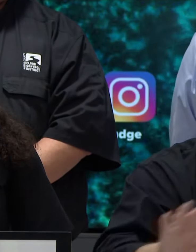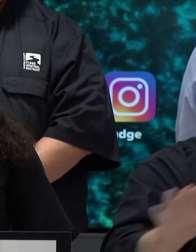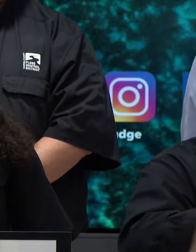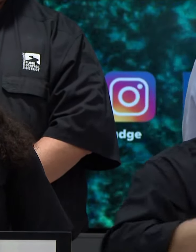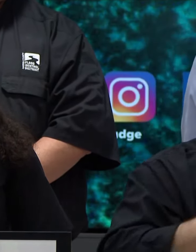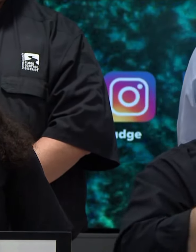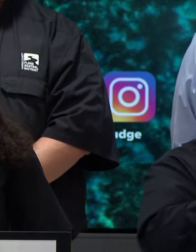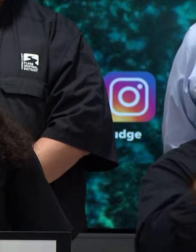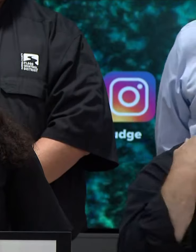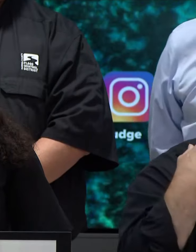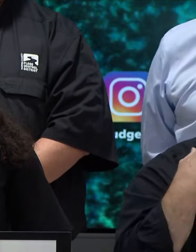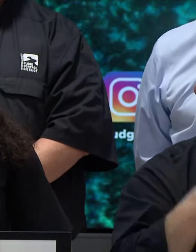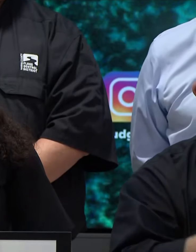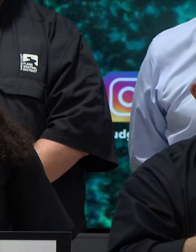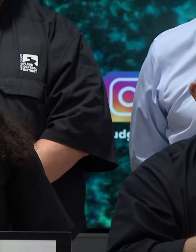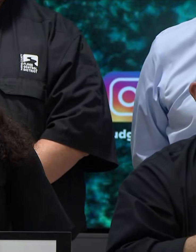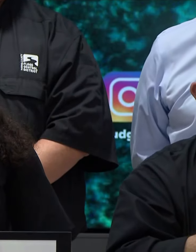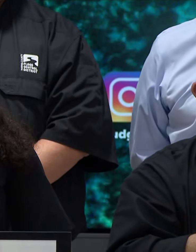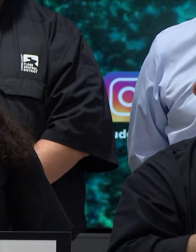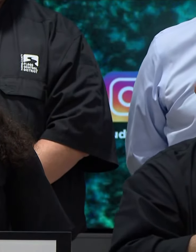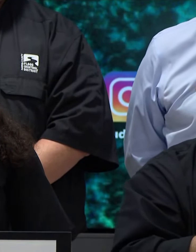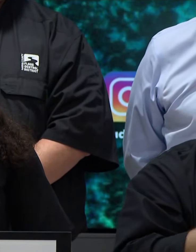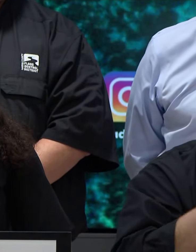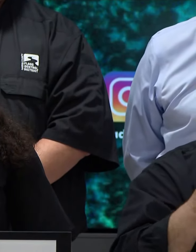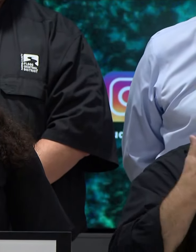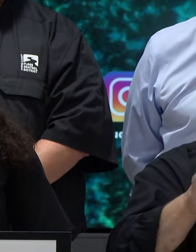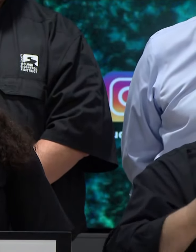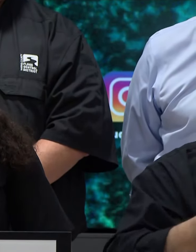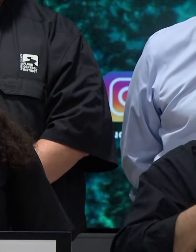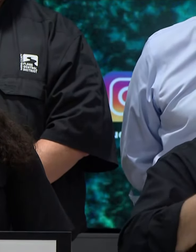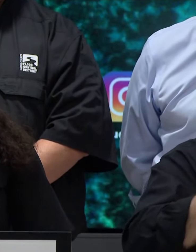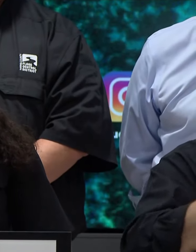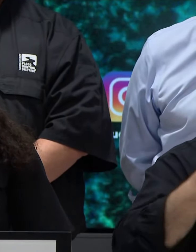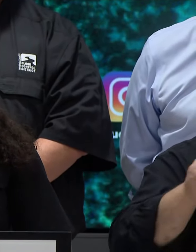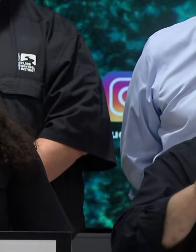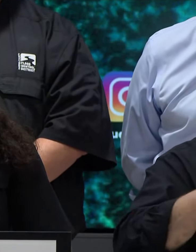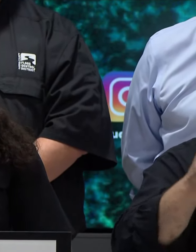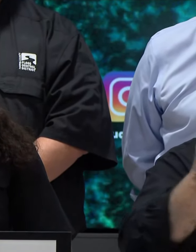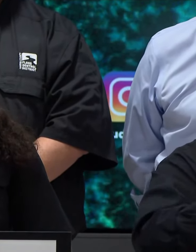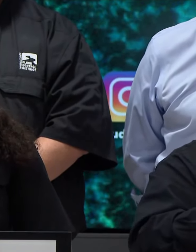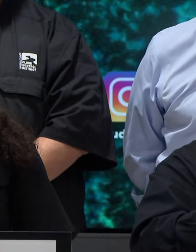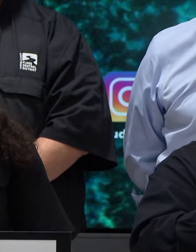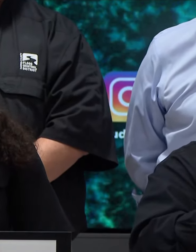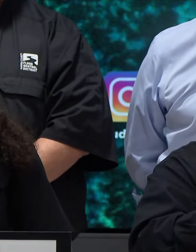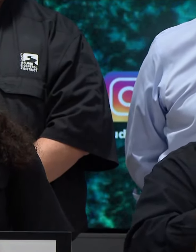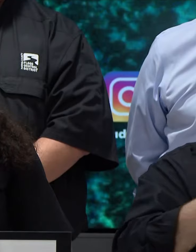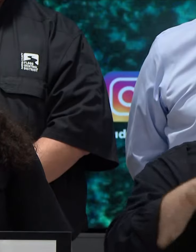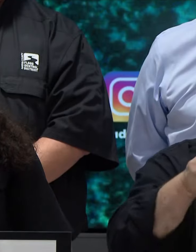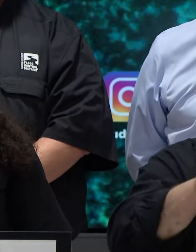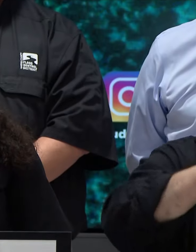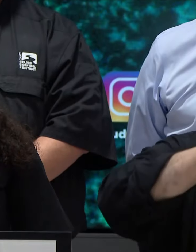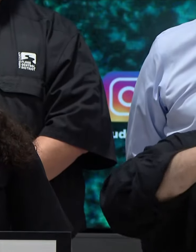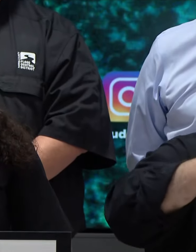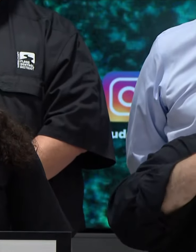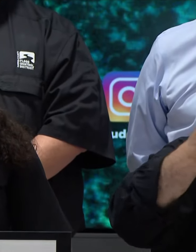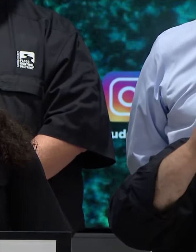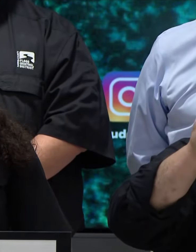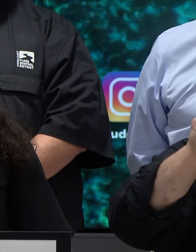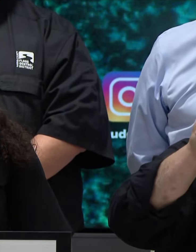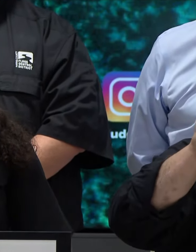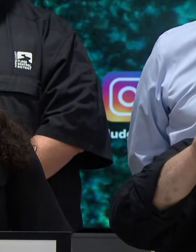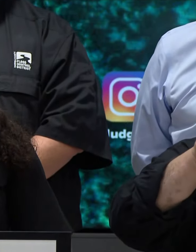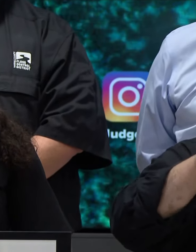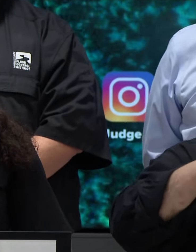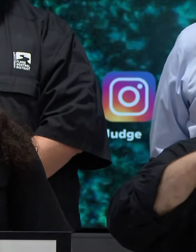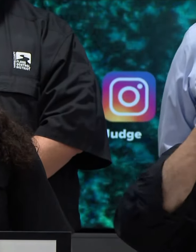risk. And he had spent already time trying to get his hands on that second generator. They had to shut